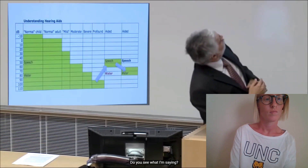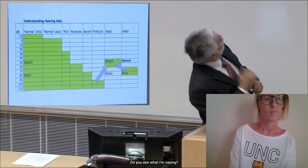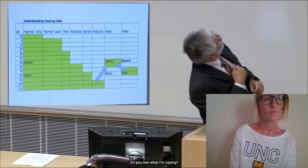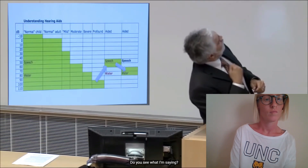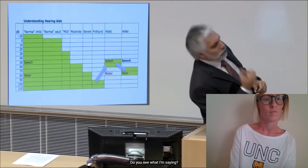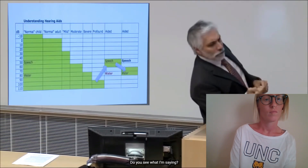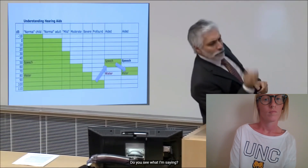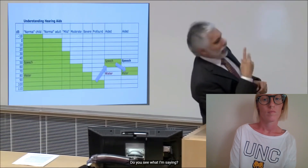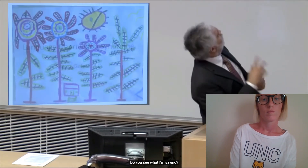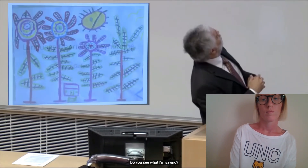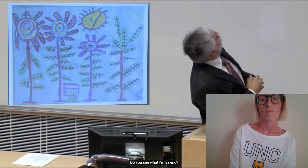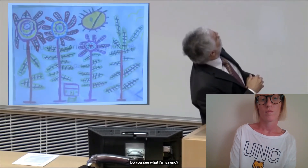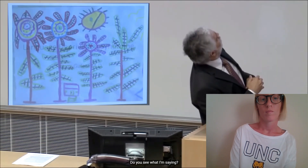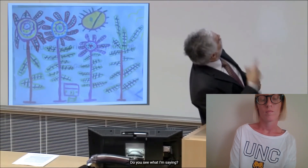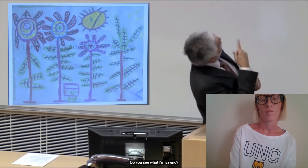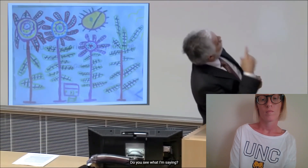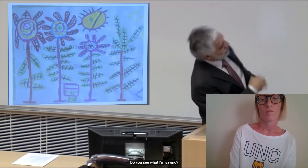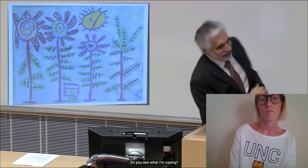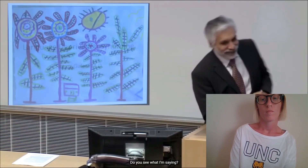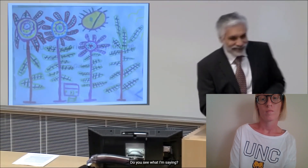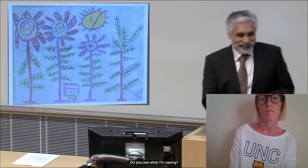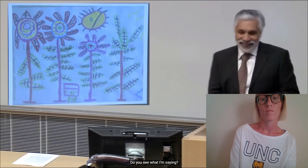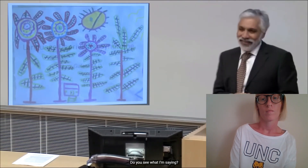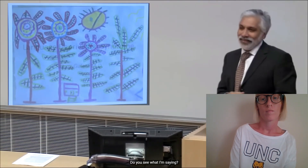Do you see what I'm saying?